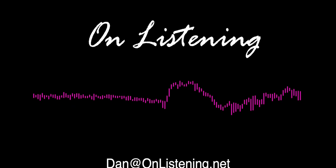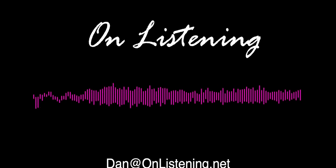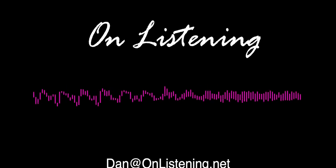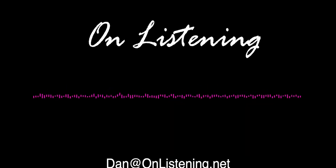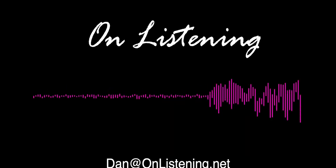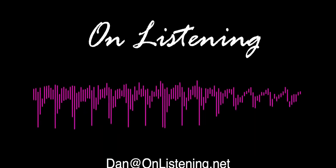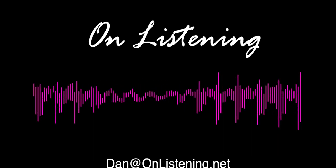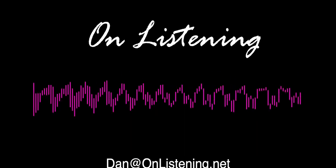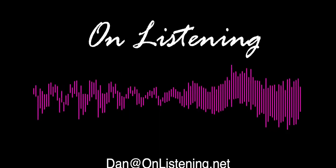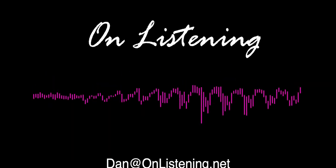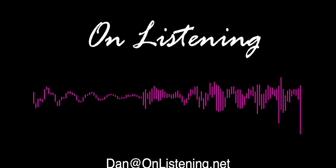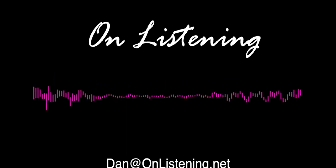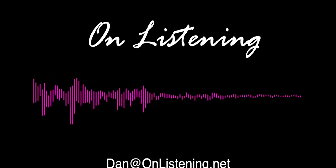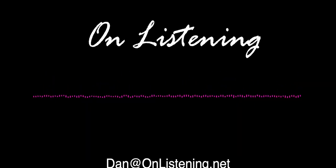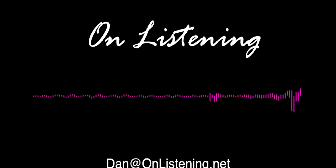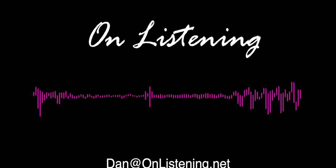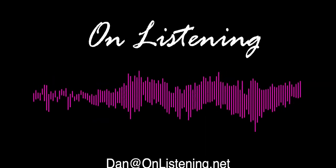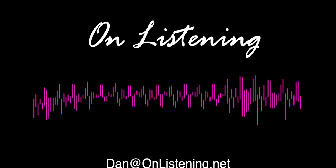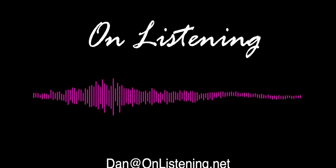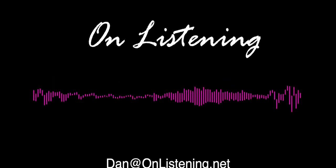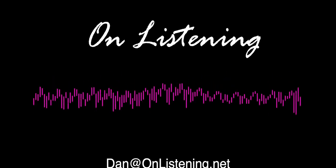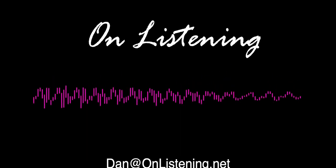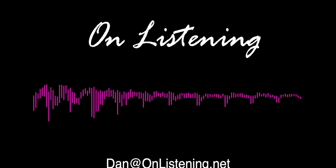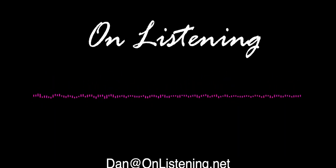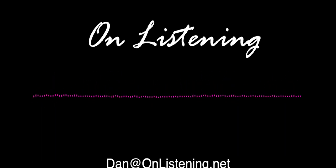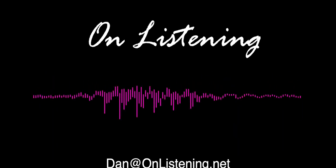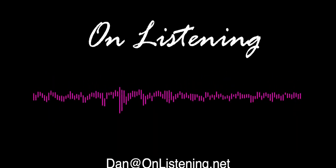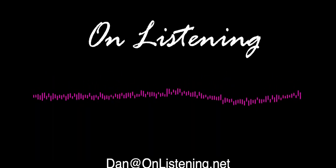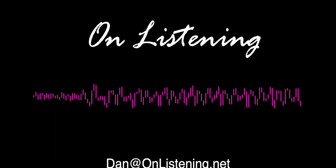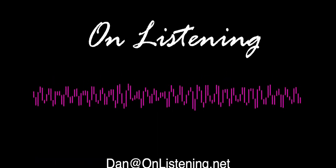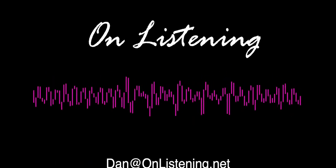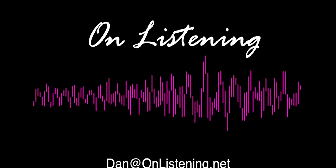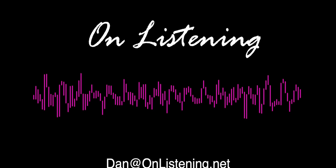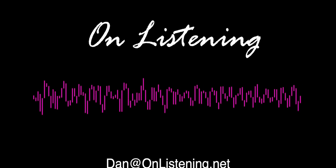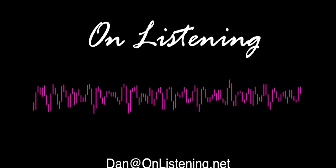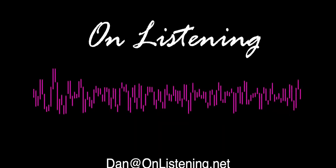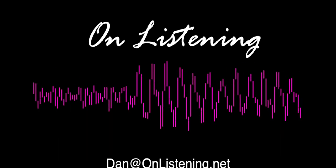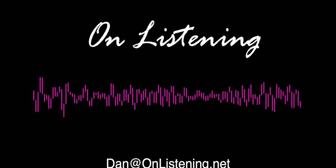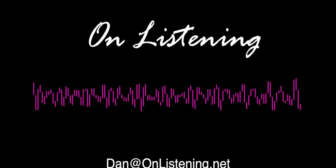comments or questions, dan@onlistening.net. Thank you so much for joining again. Take care.